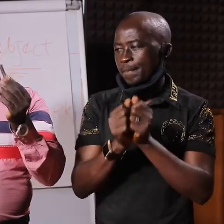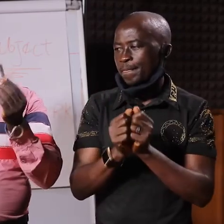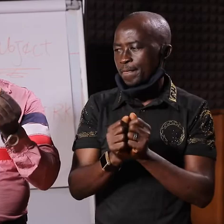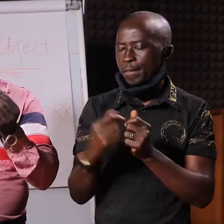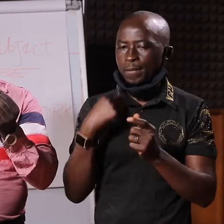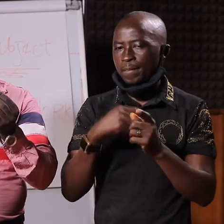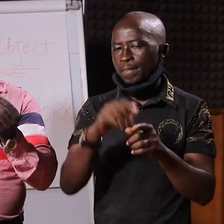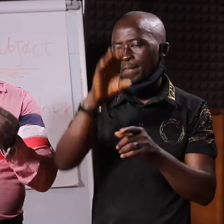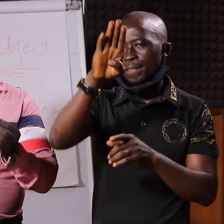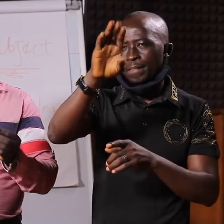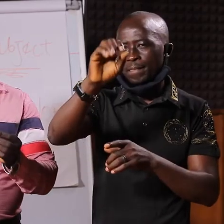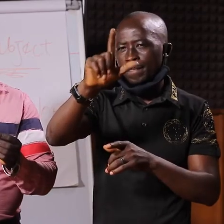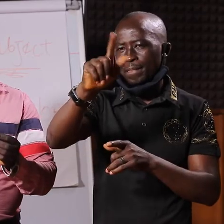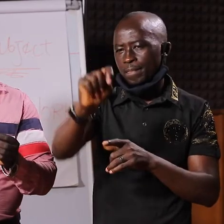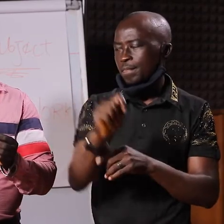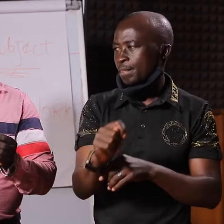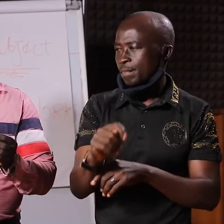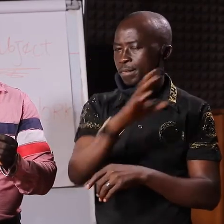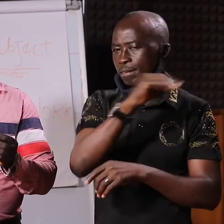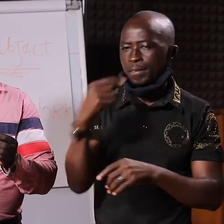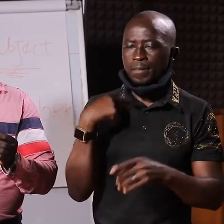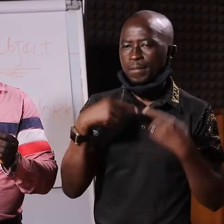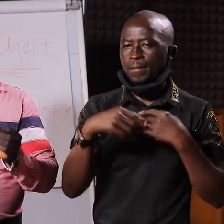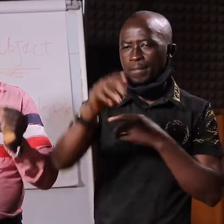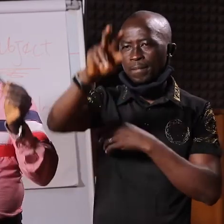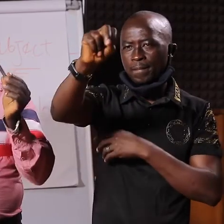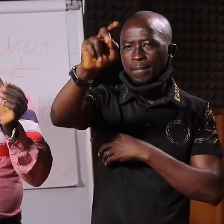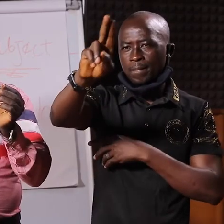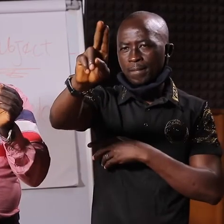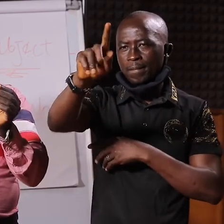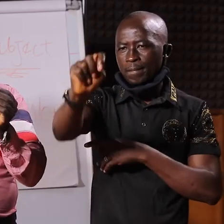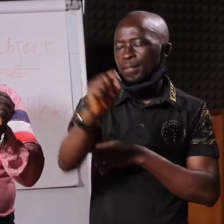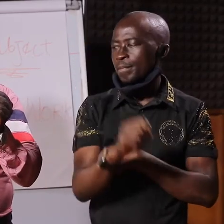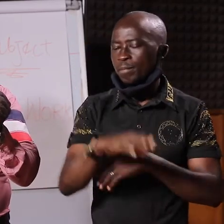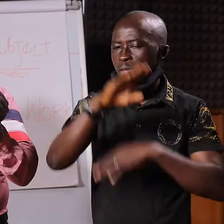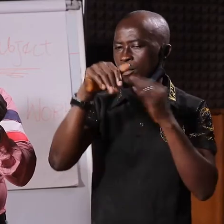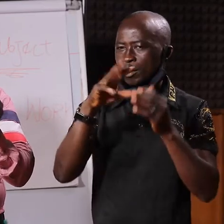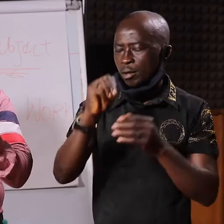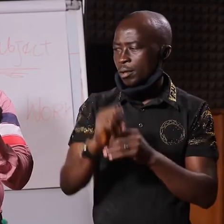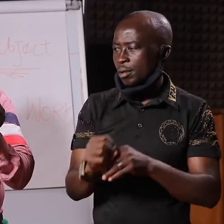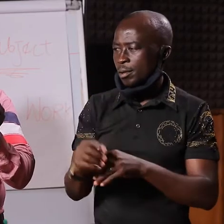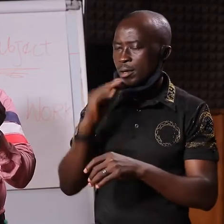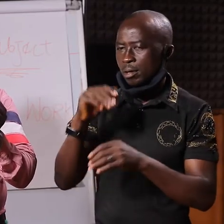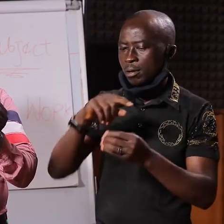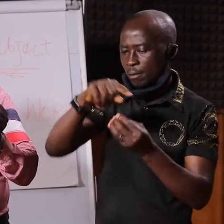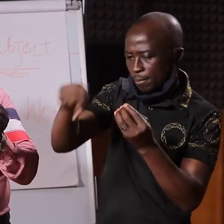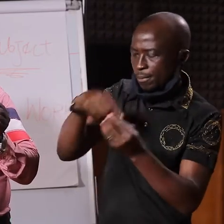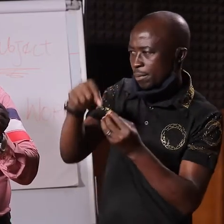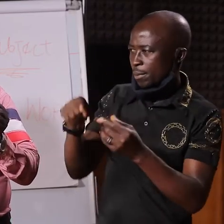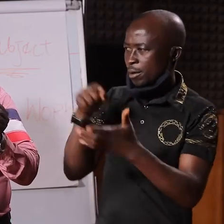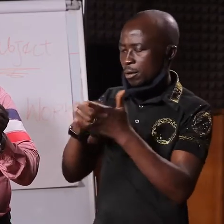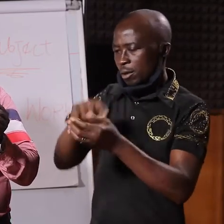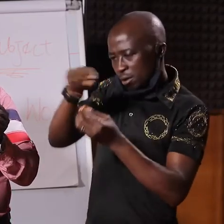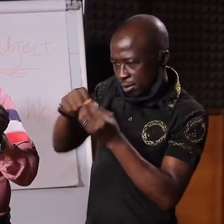We have the bolt and we have the nut. All of these parts are threaded. This one